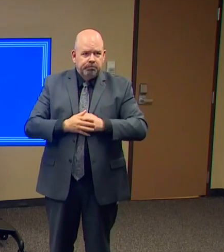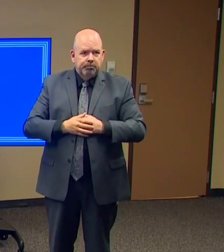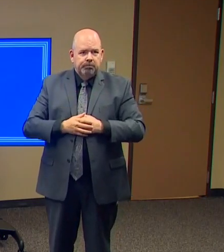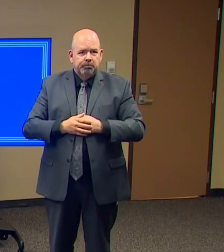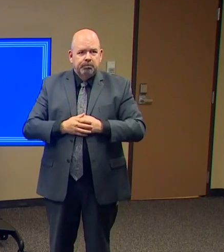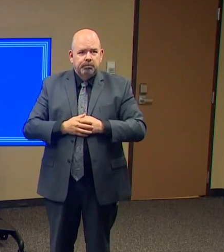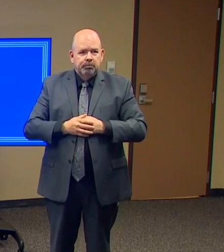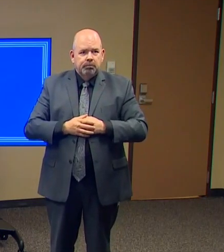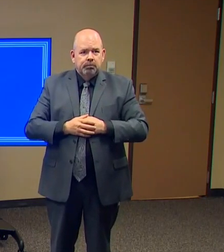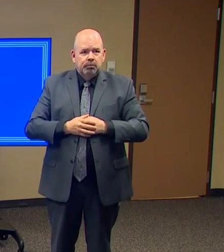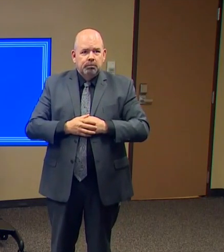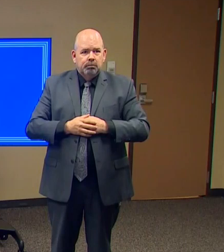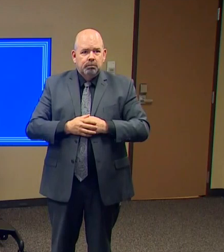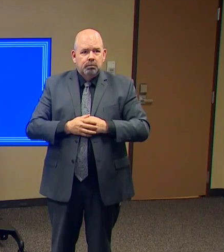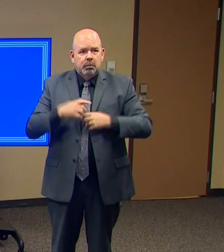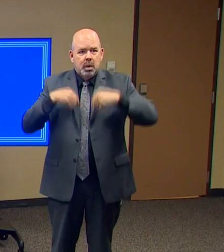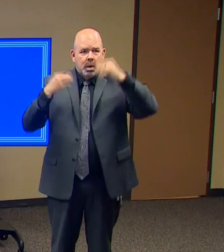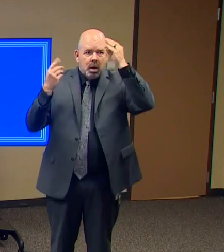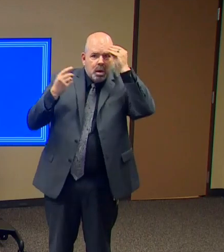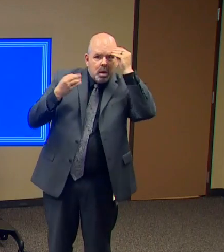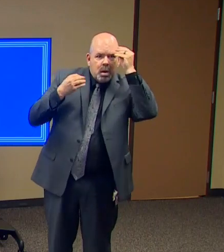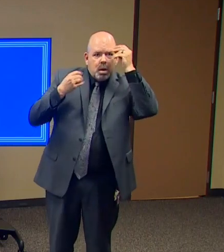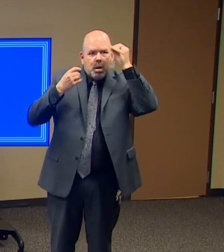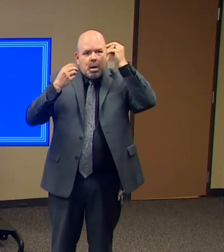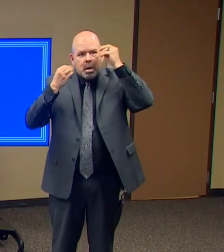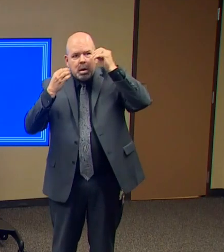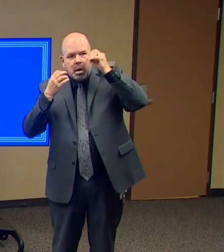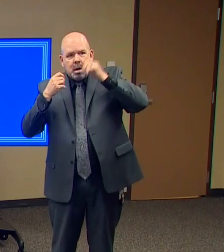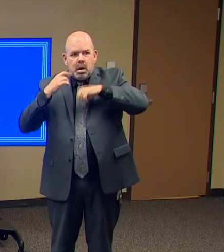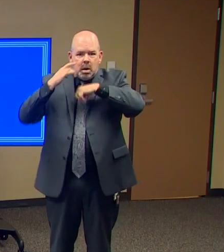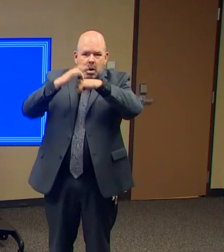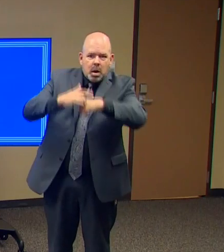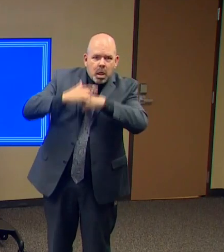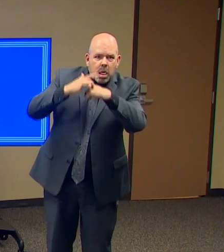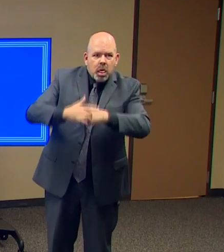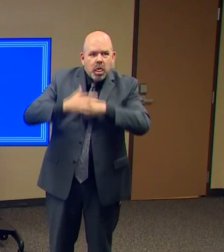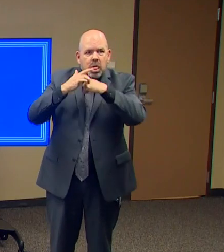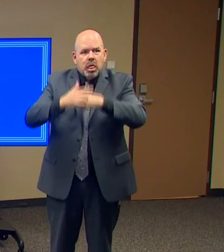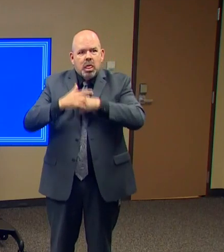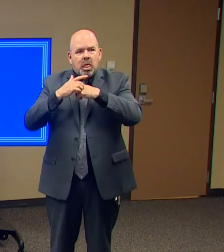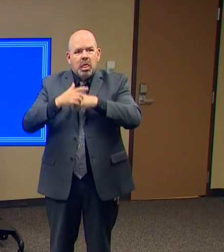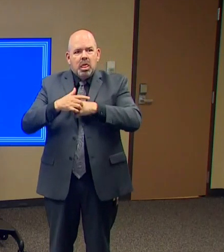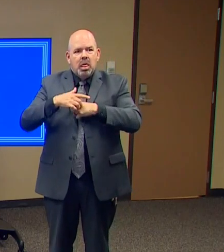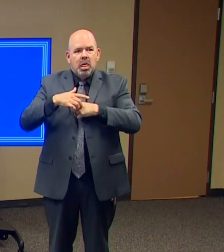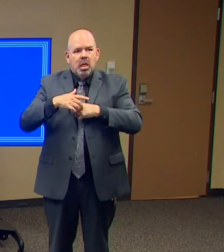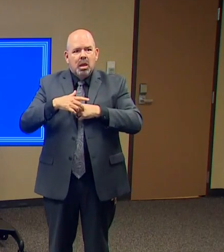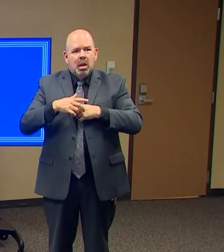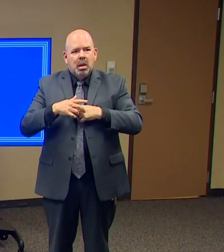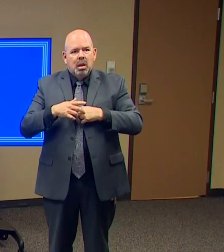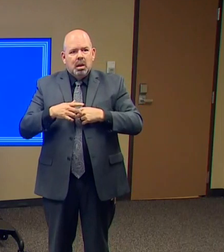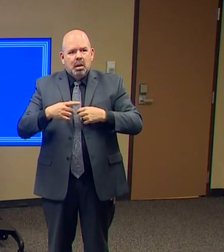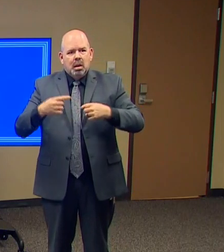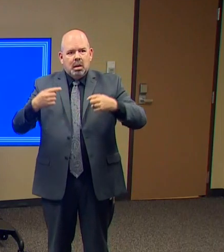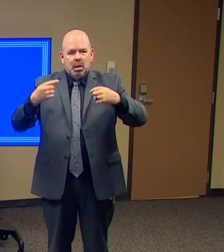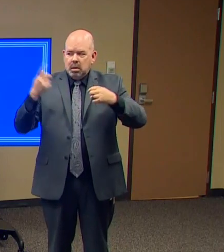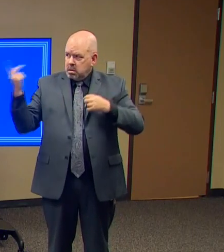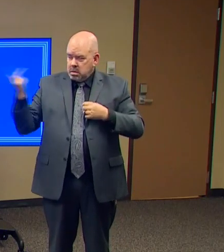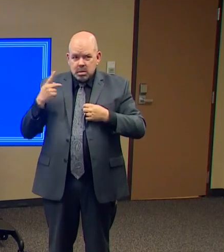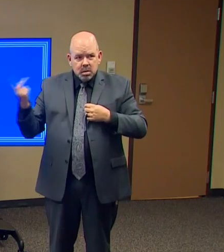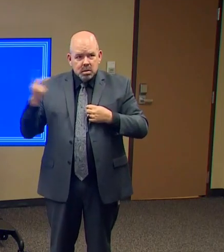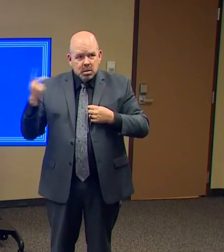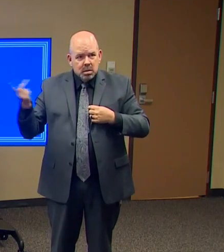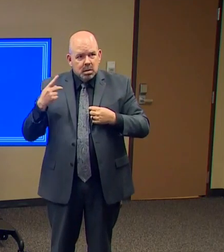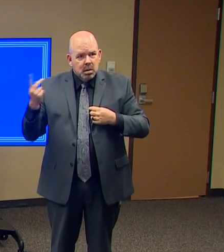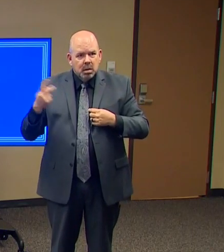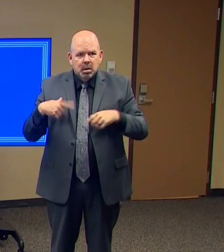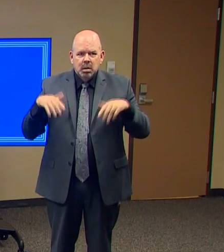about, and working on COVID than Dr. Wong and I are. And it